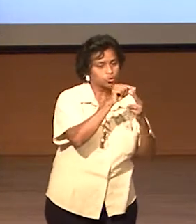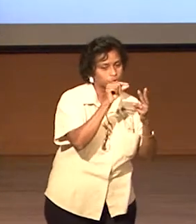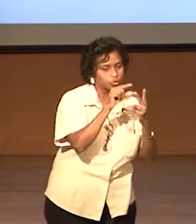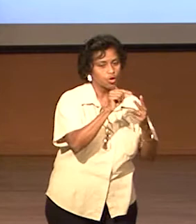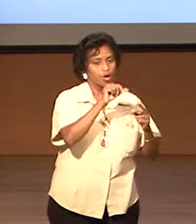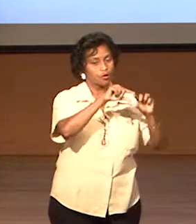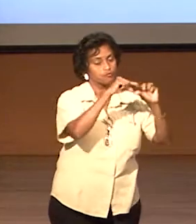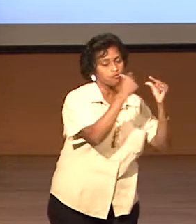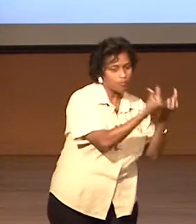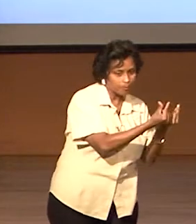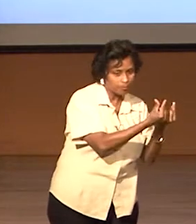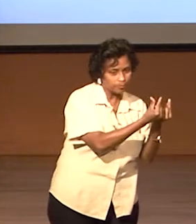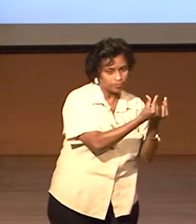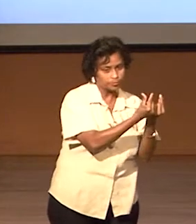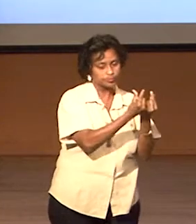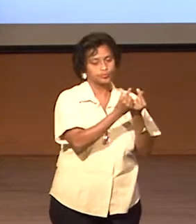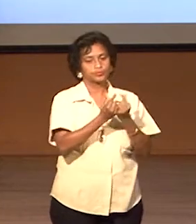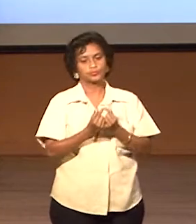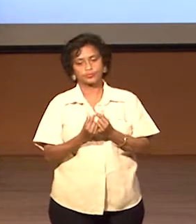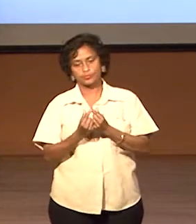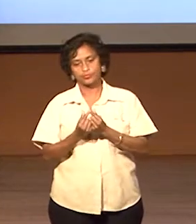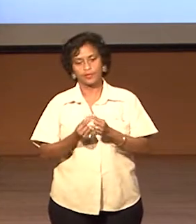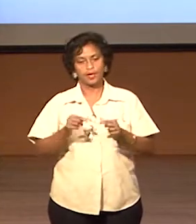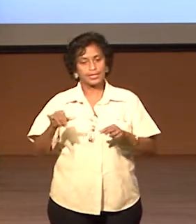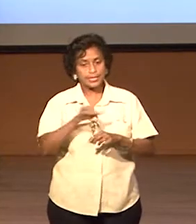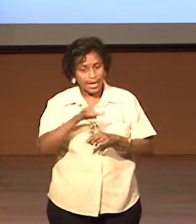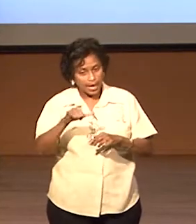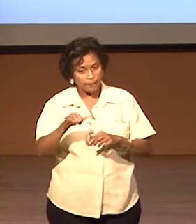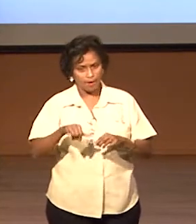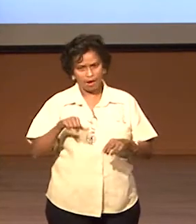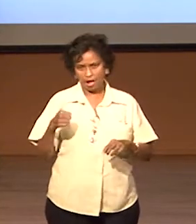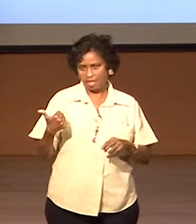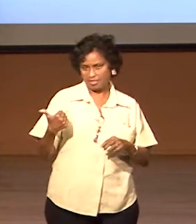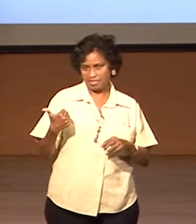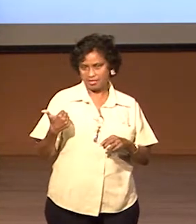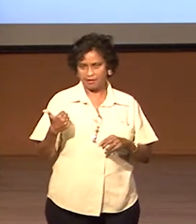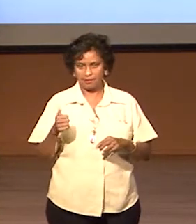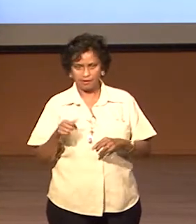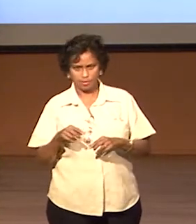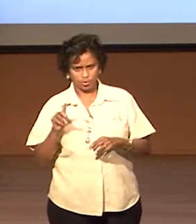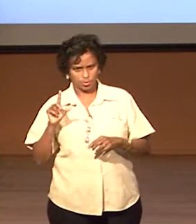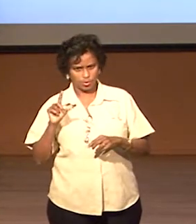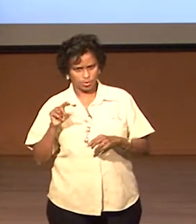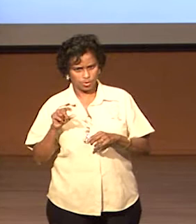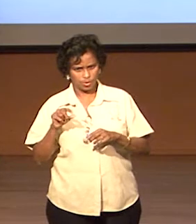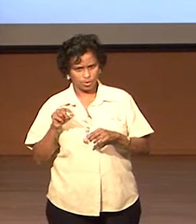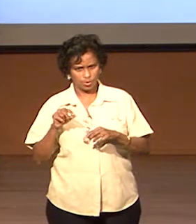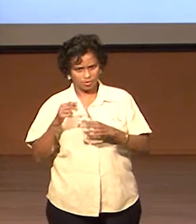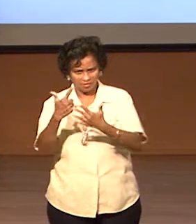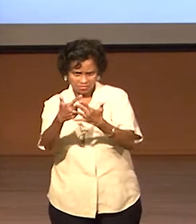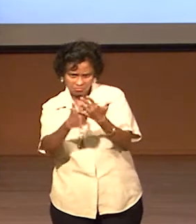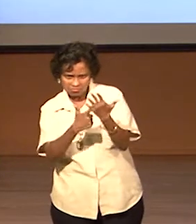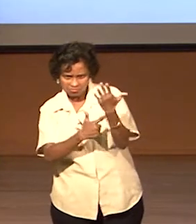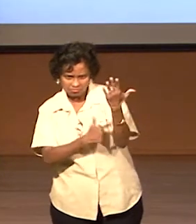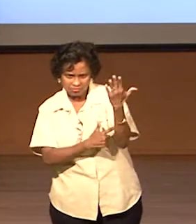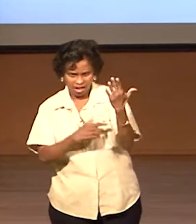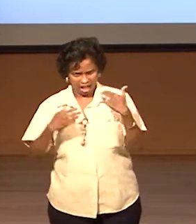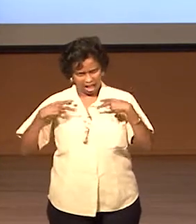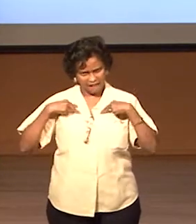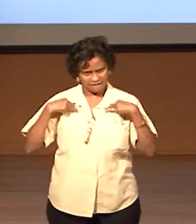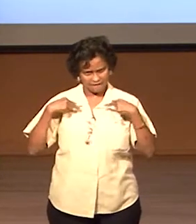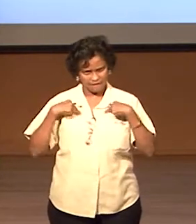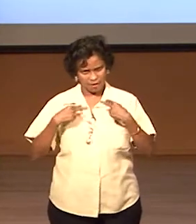overtly not a member of that group as an other, and therefore subject or object of